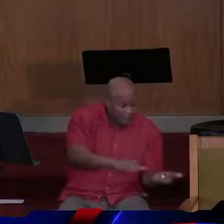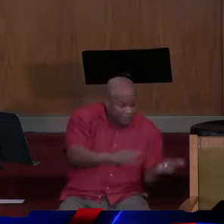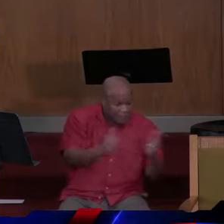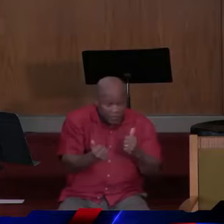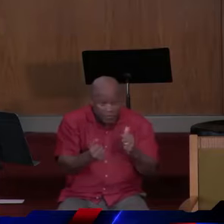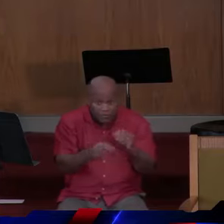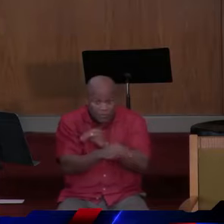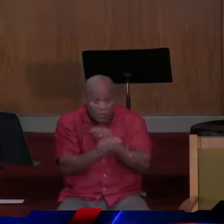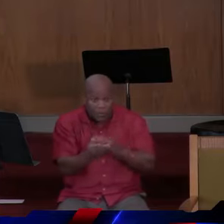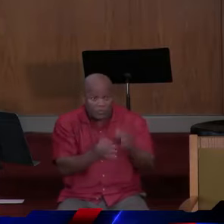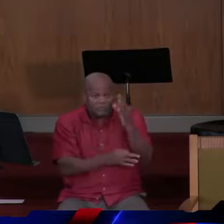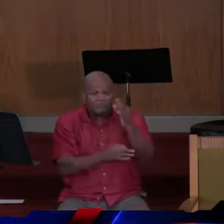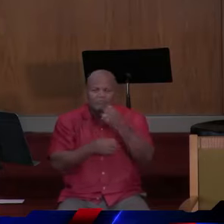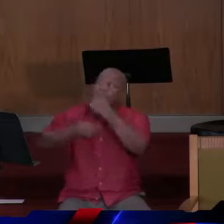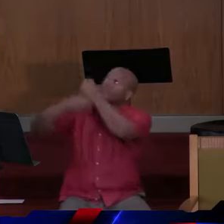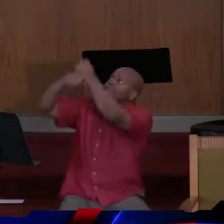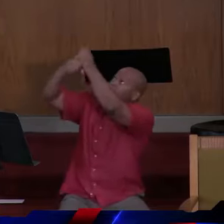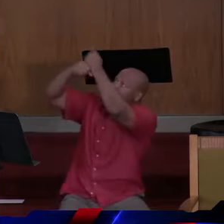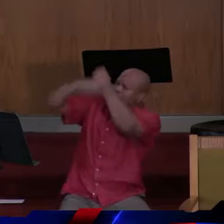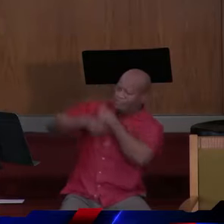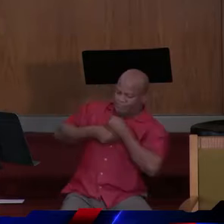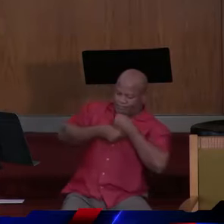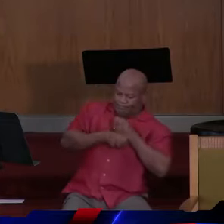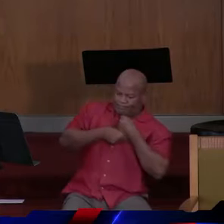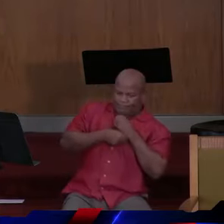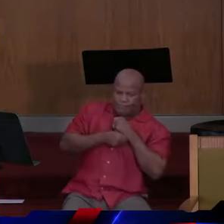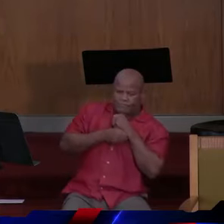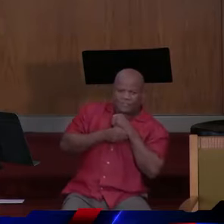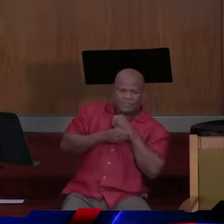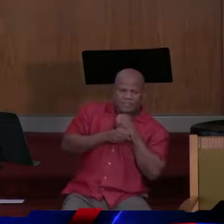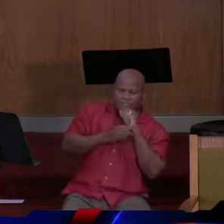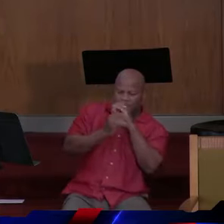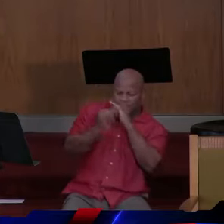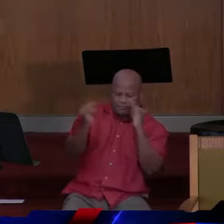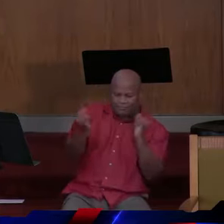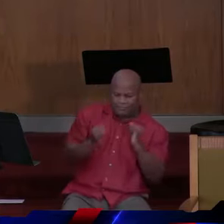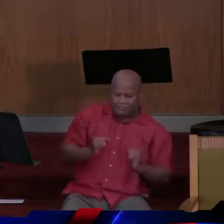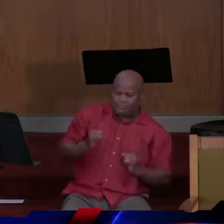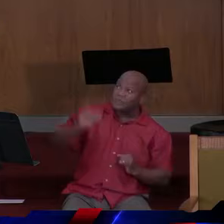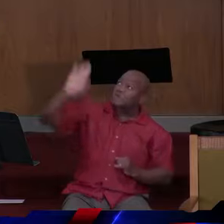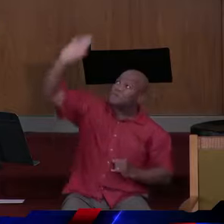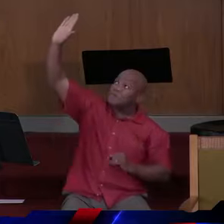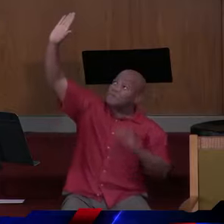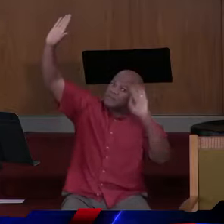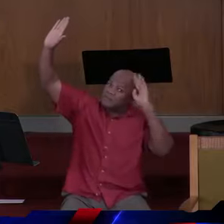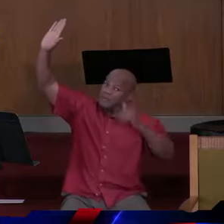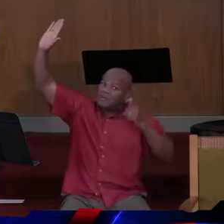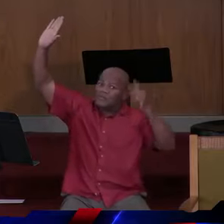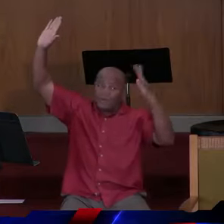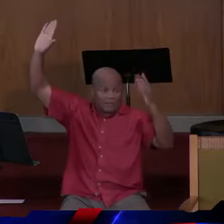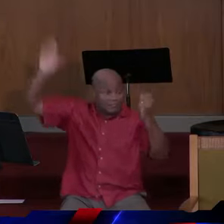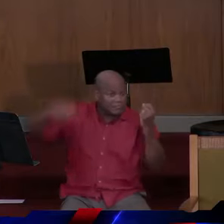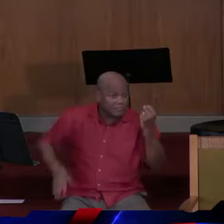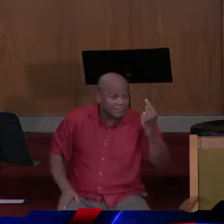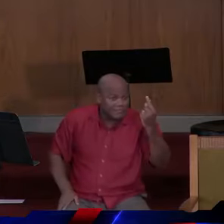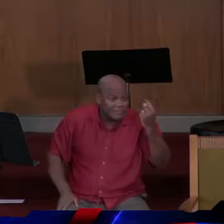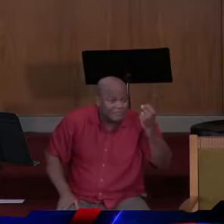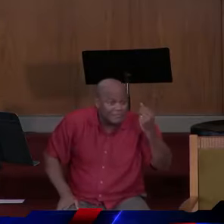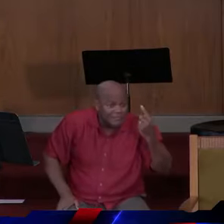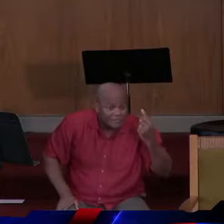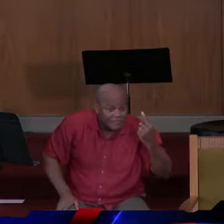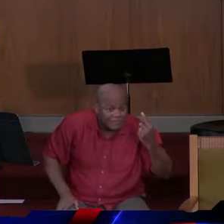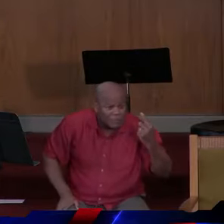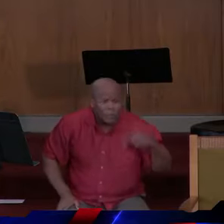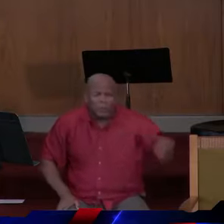Ghost is to make us into the image of the Son of God. Are you hearing me?